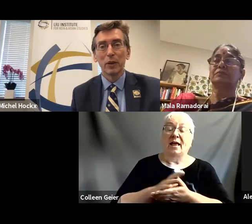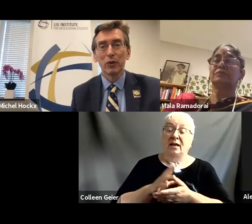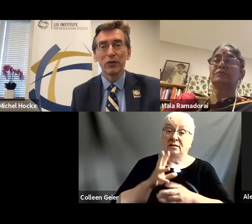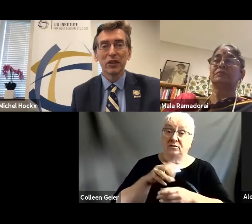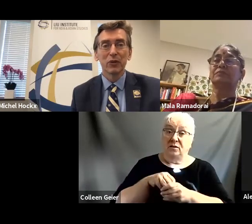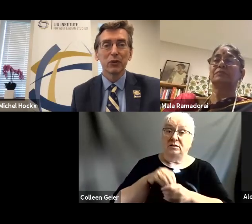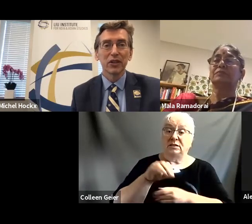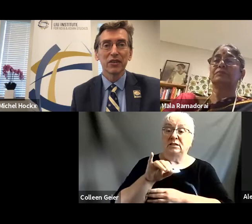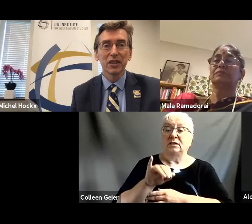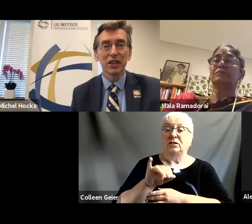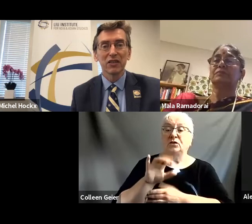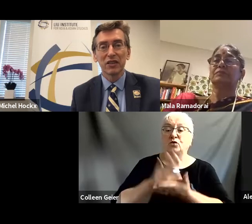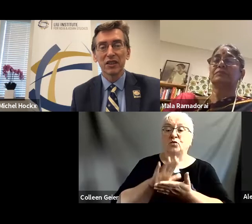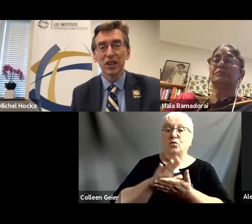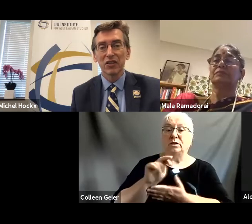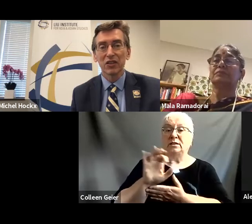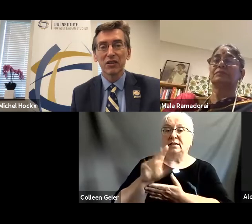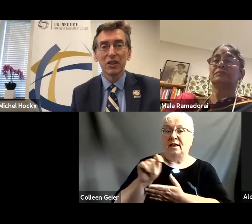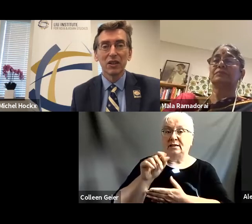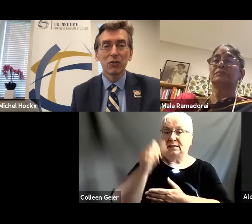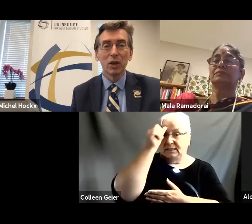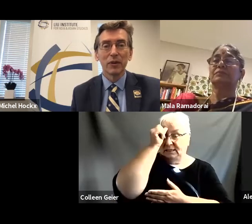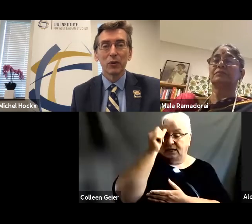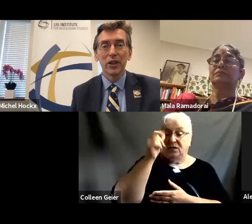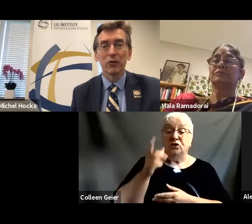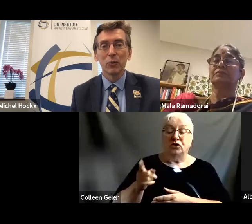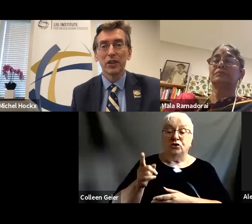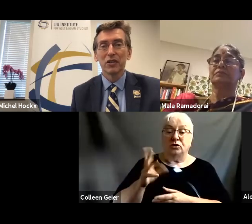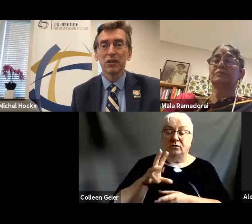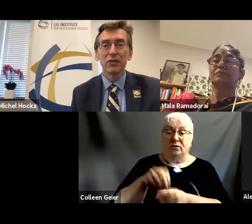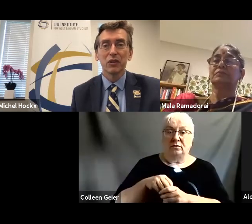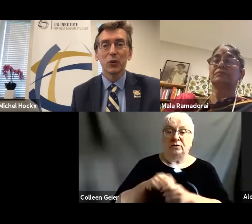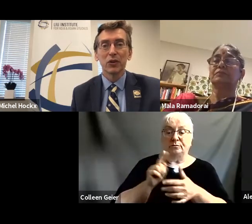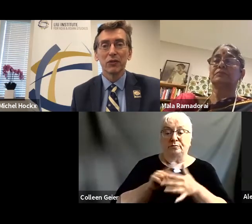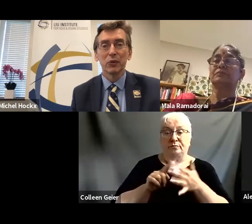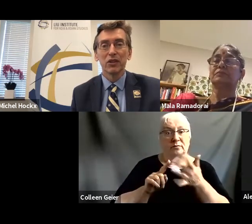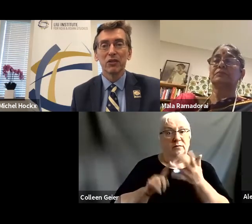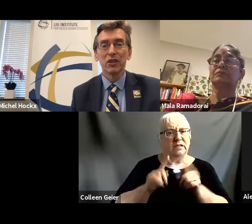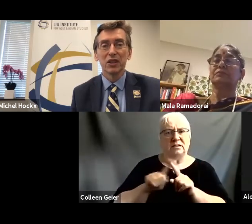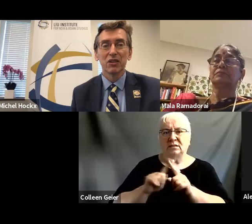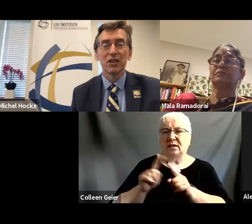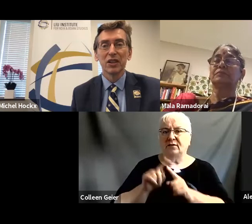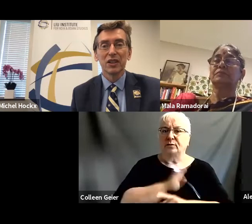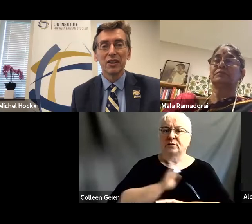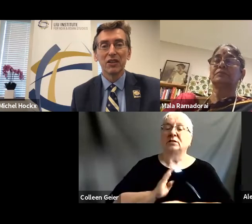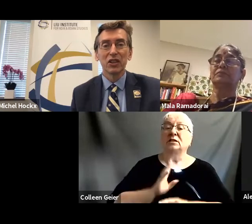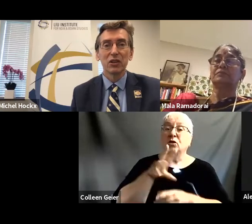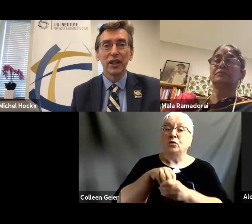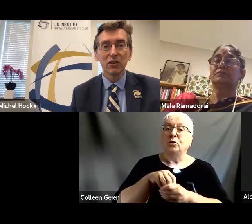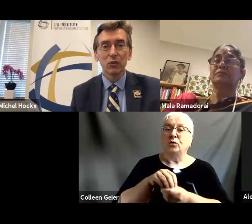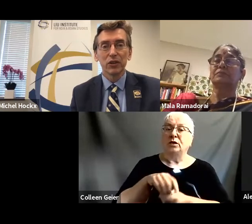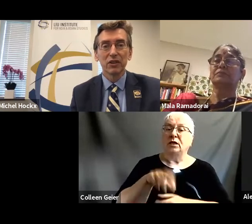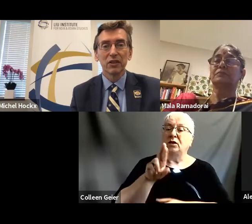board member of several trusts engaged in education, Ramadarai formerly served on the board of Reach to Teach, an